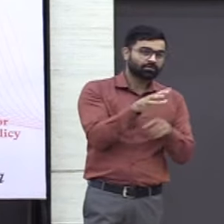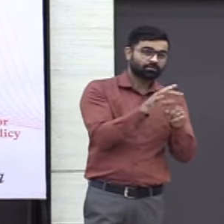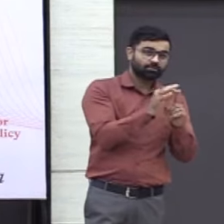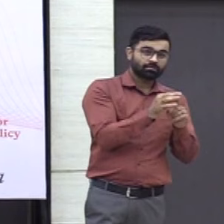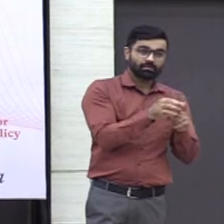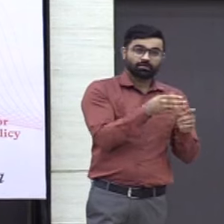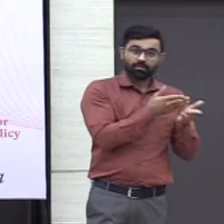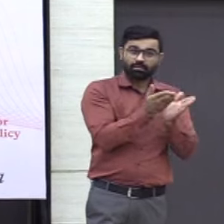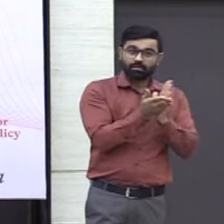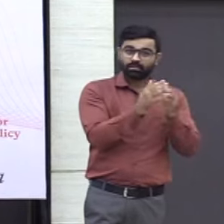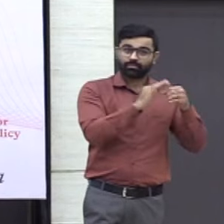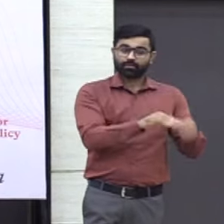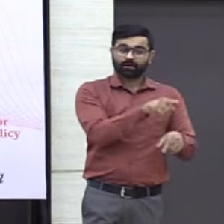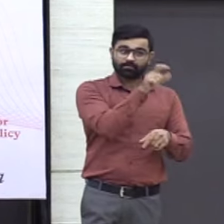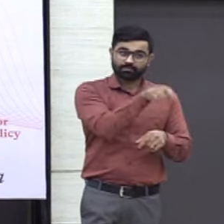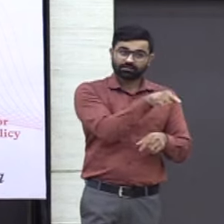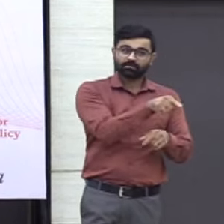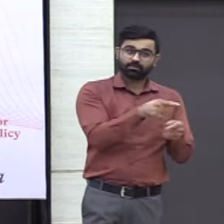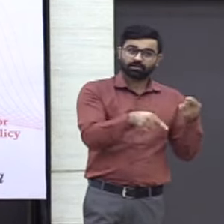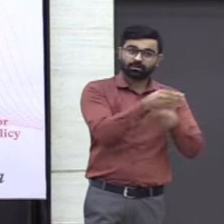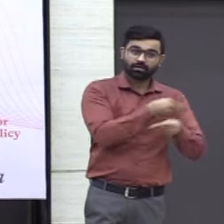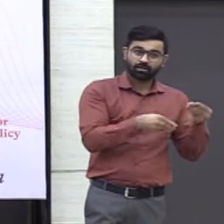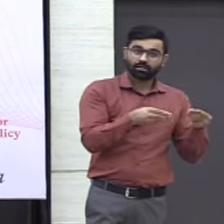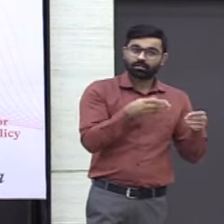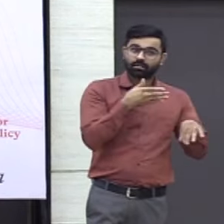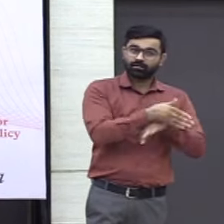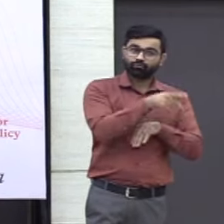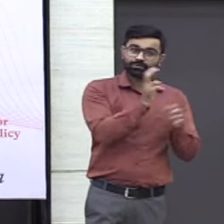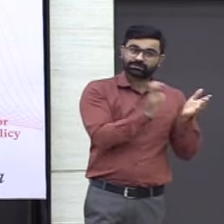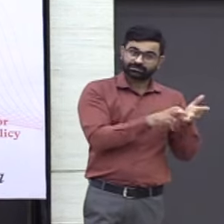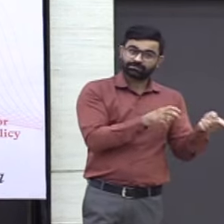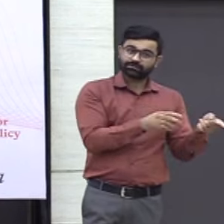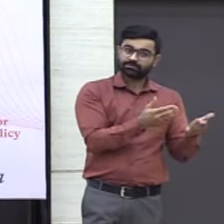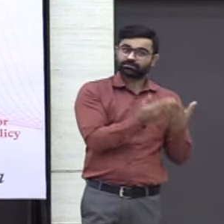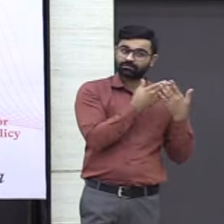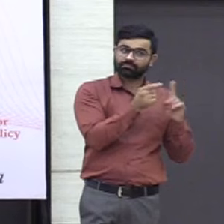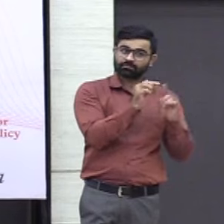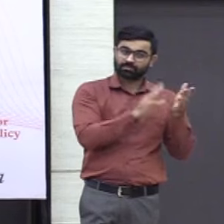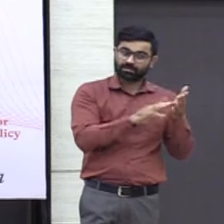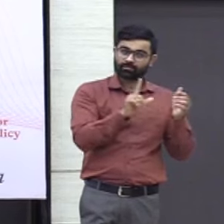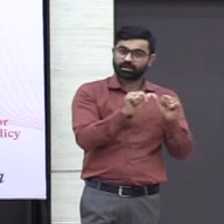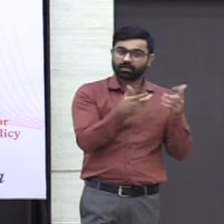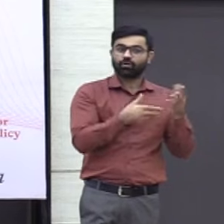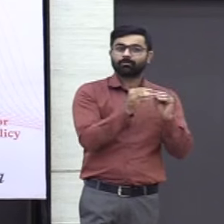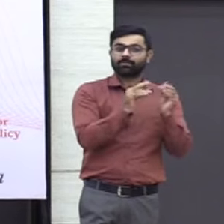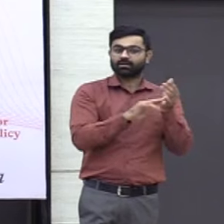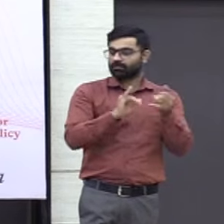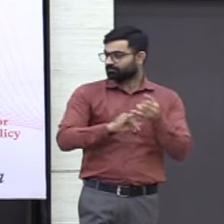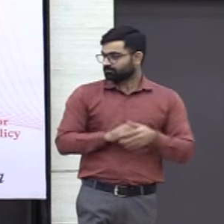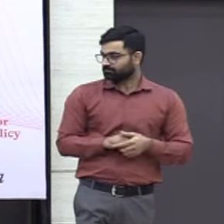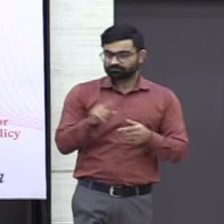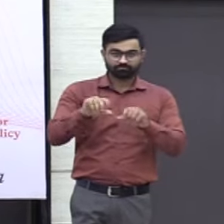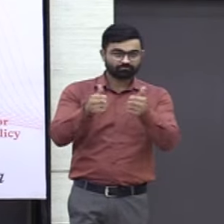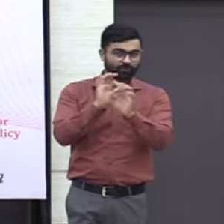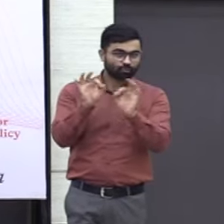be the threshold for determining that the person for an economic offense will be booked for say, PMLA or BNS? But it can't